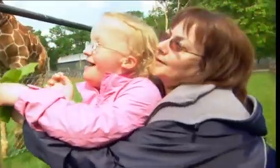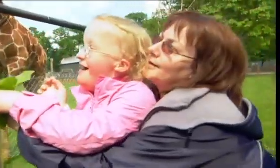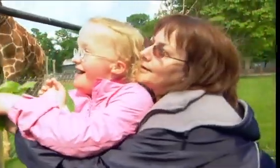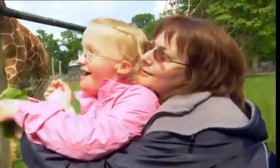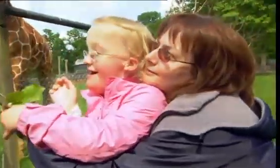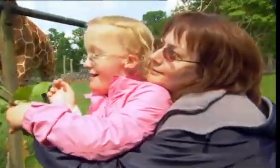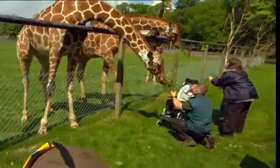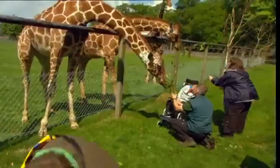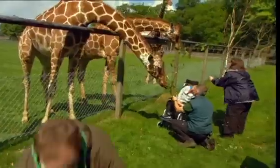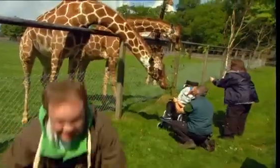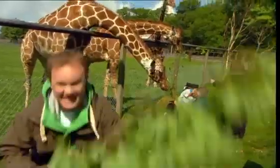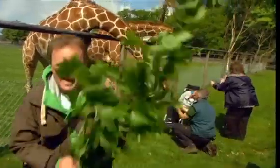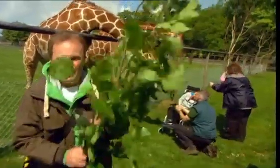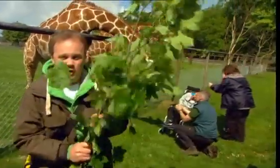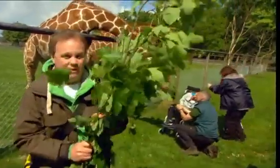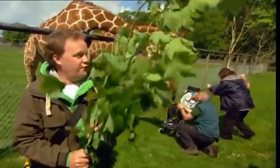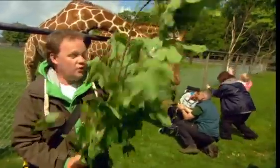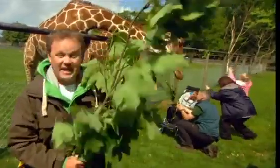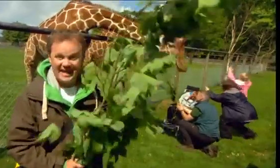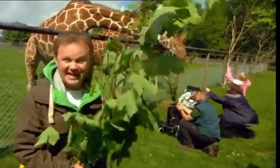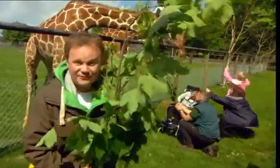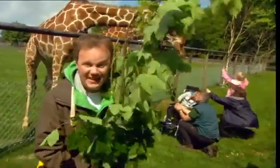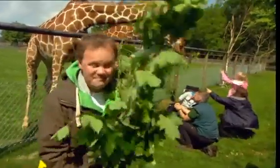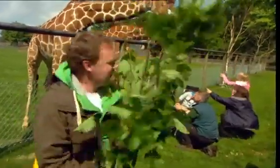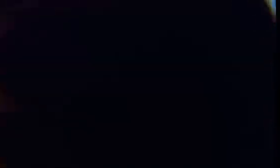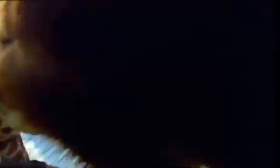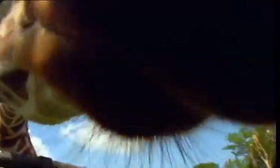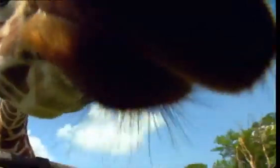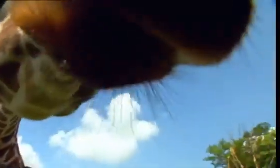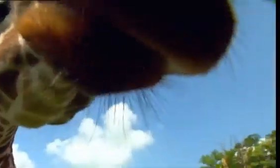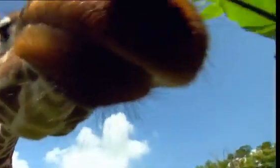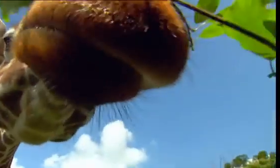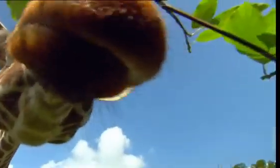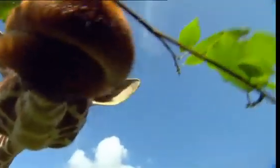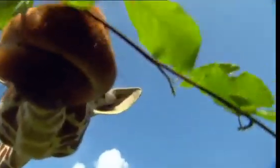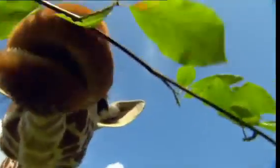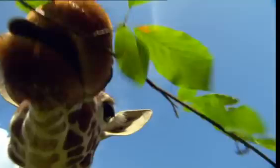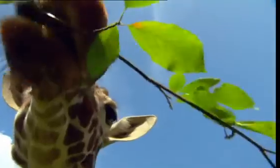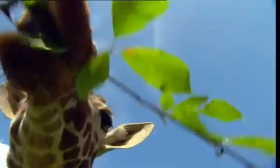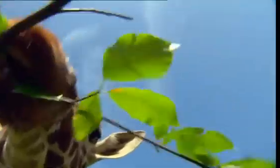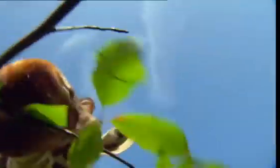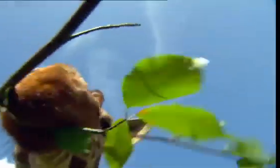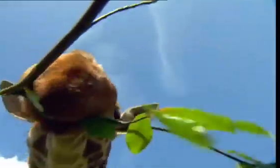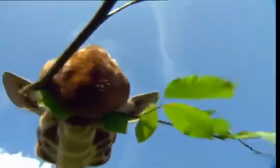So, I've got my food. Let's feed them. Can you see that they're